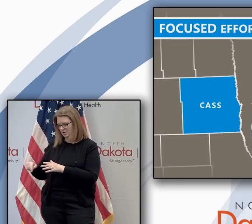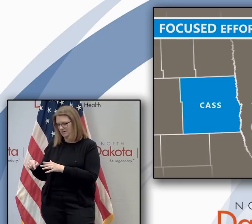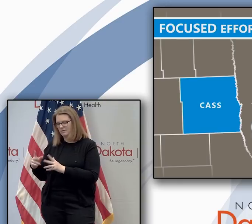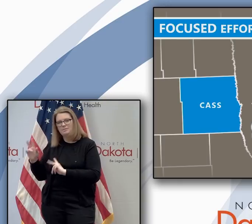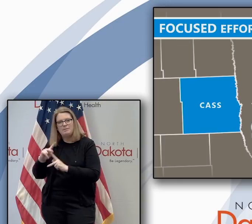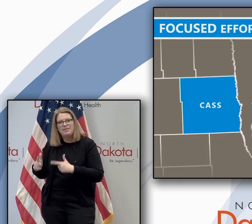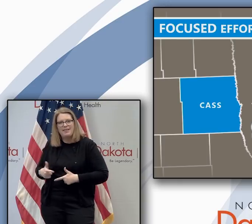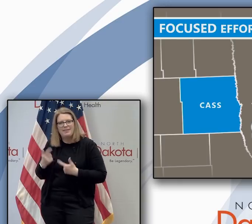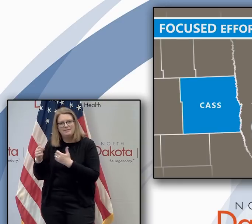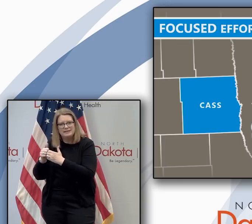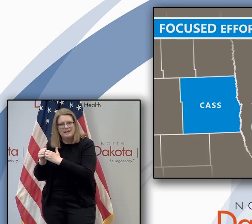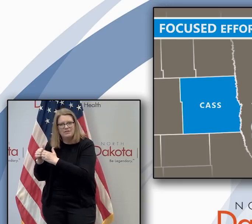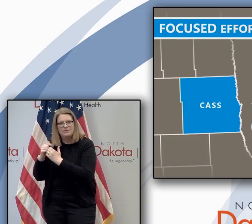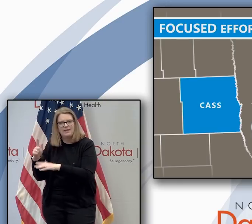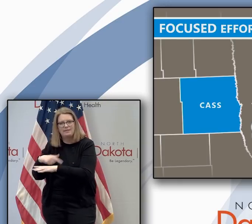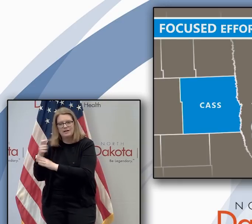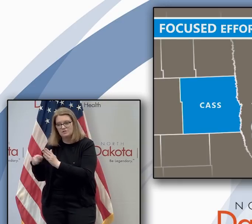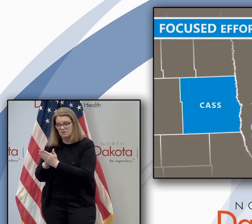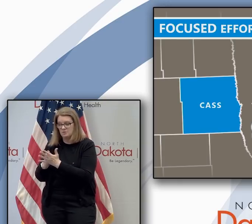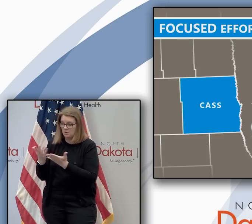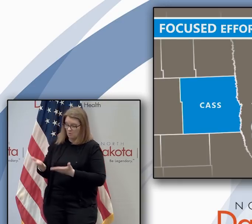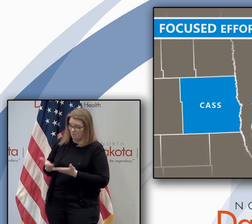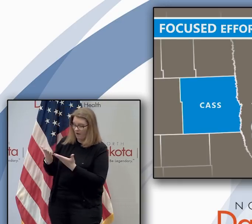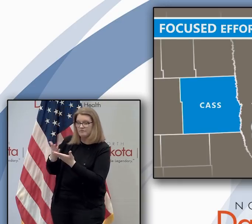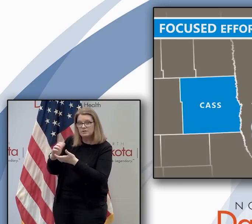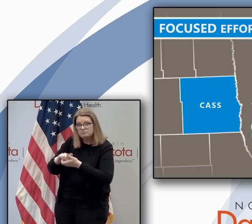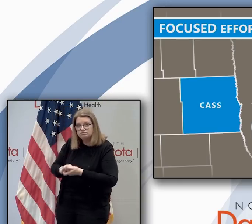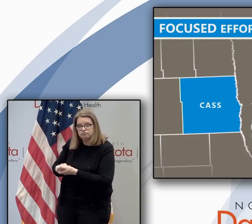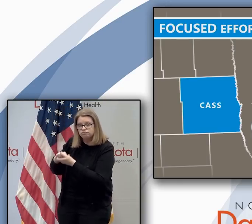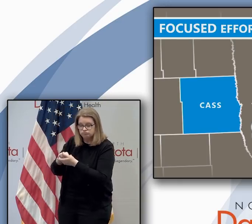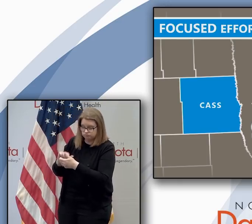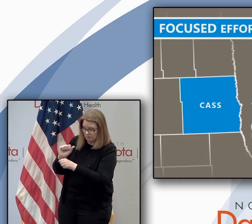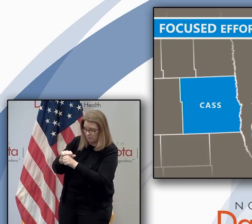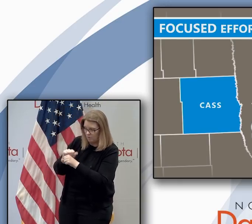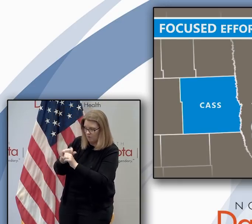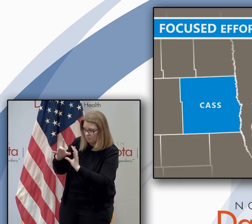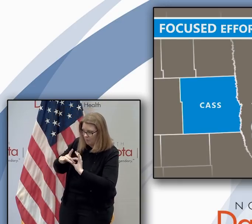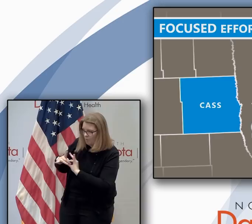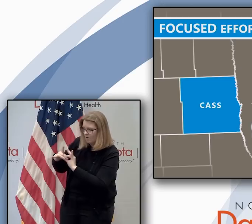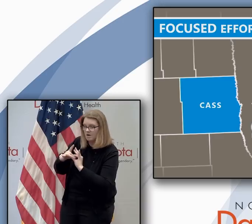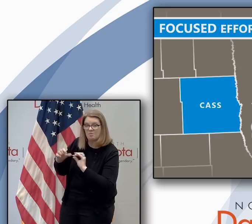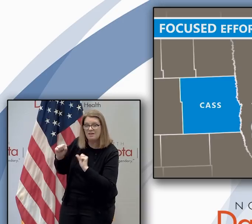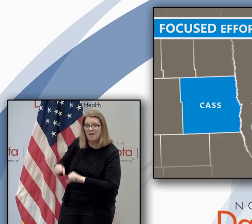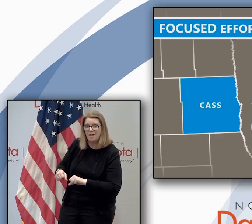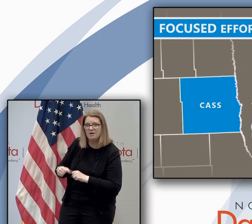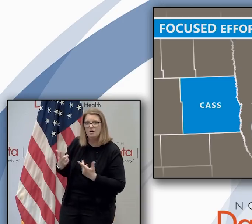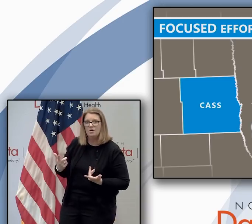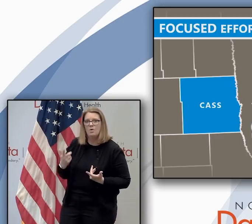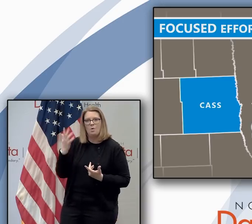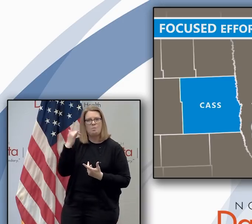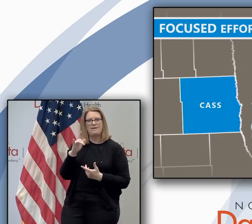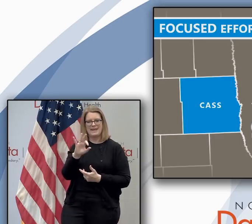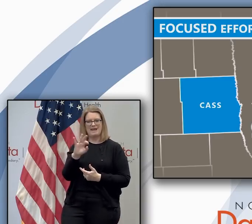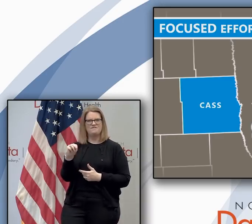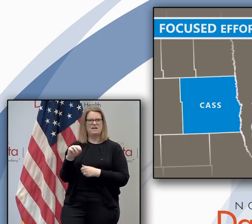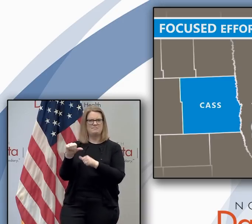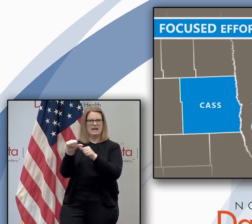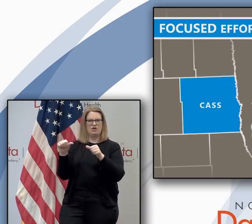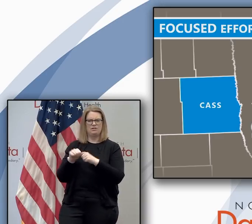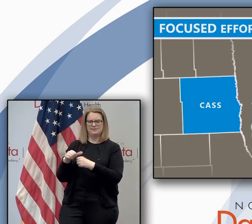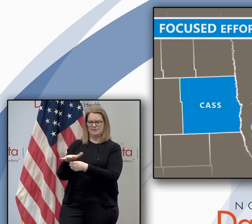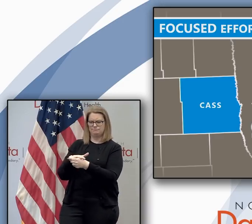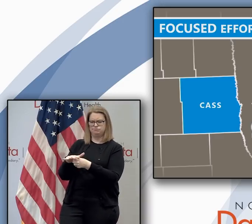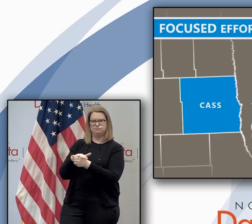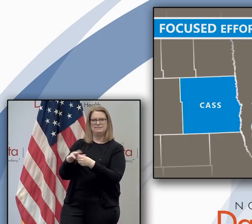we're, again, offering to collaborate, coordinate, and help in any way we can because that's all part of a metro area, single